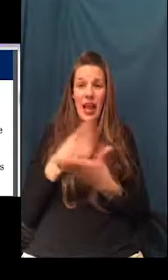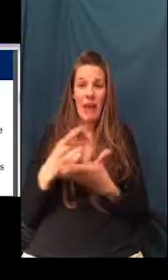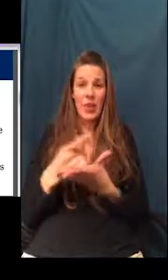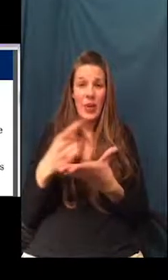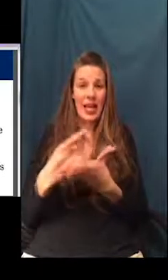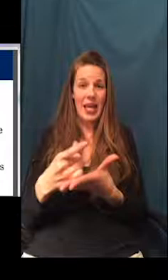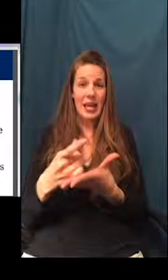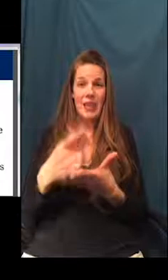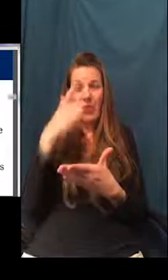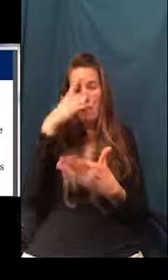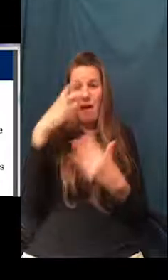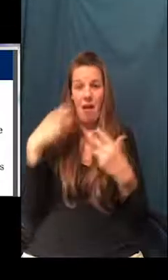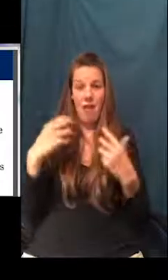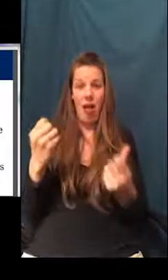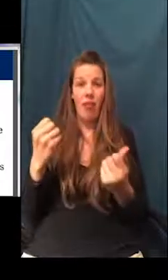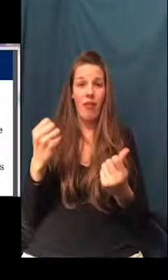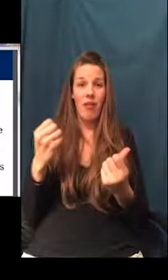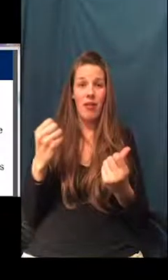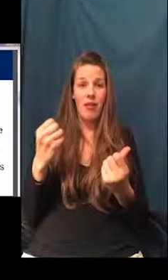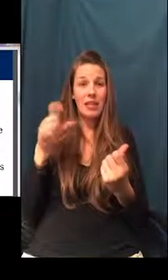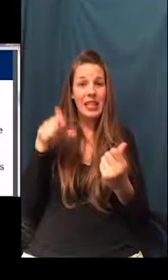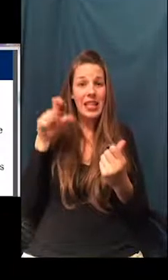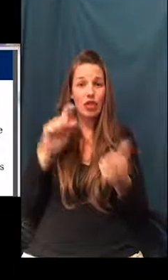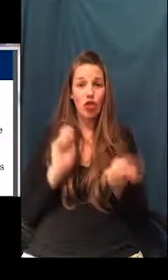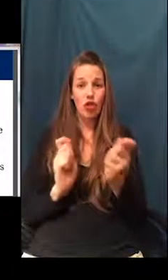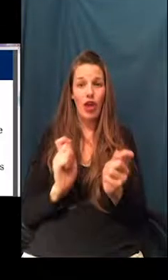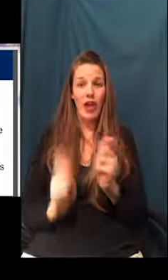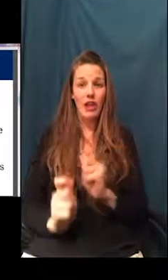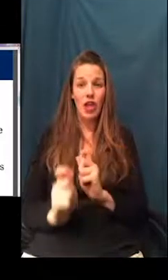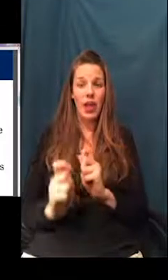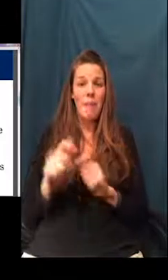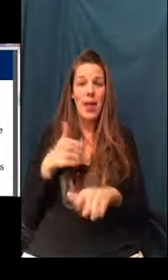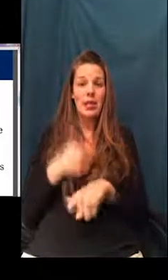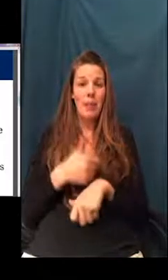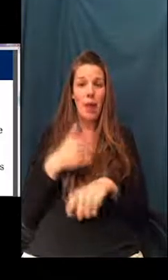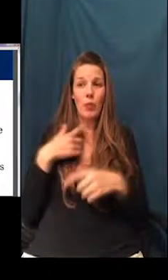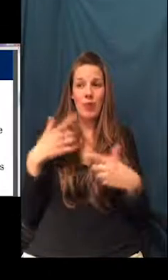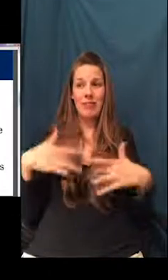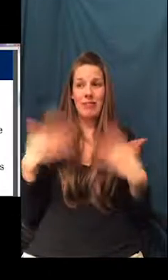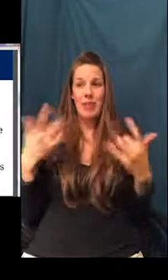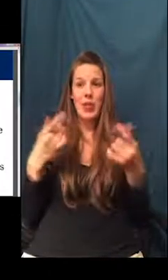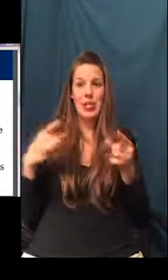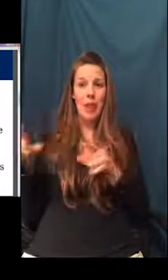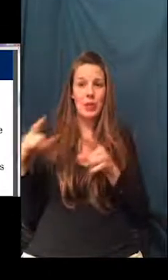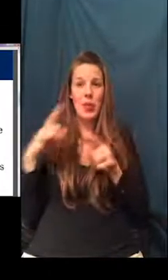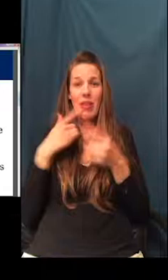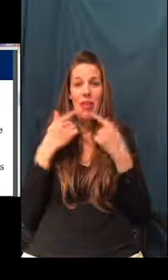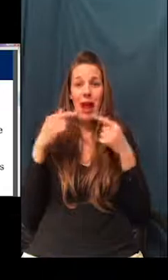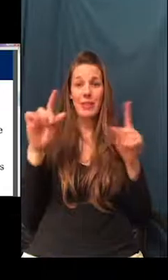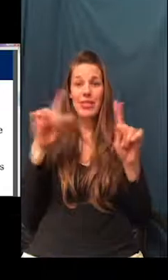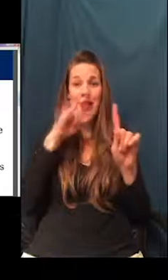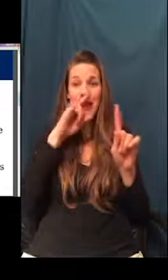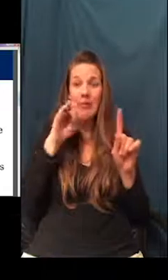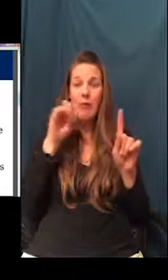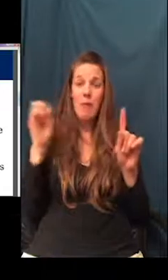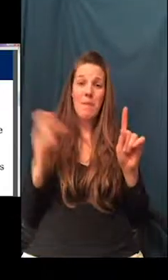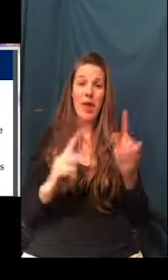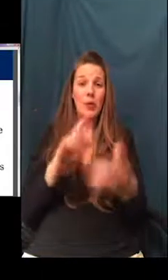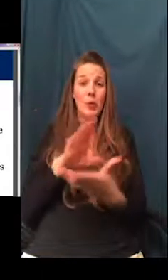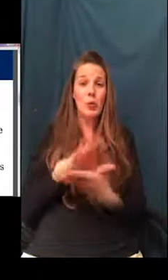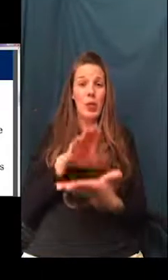even the mental health needs are changing based upon where we are. So the announcement today of kids not going back to